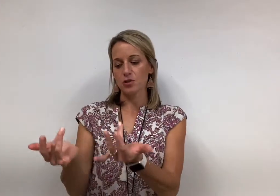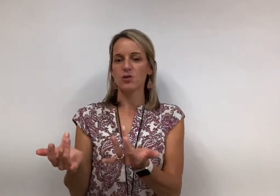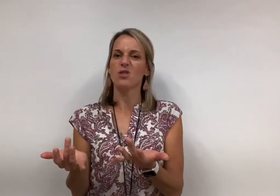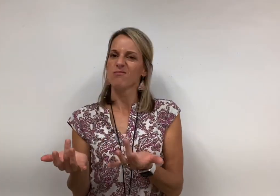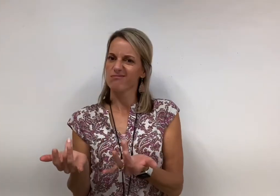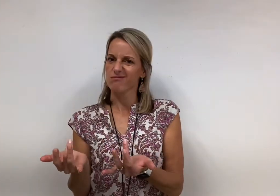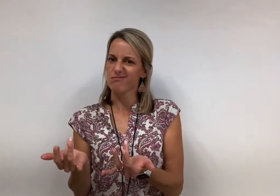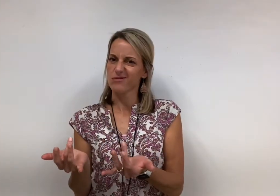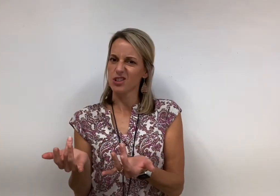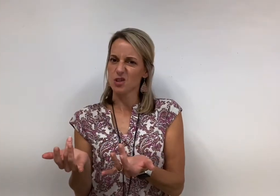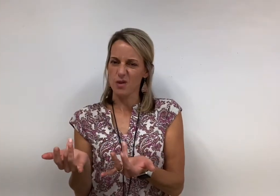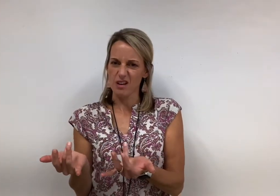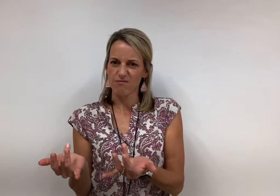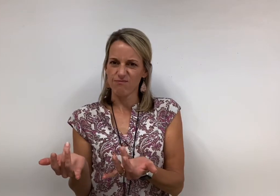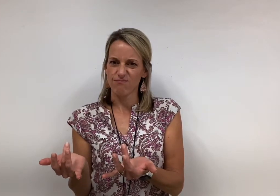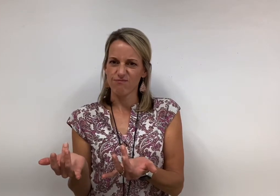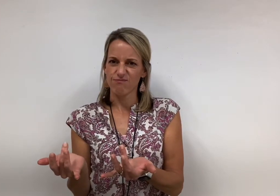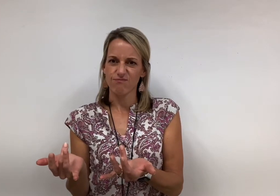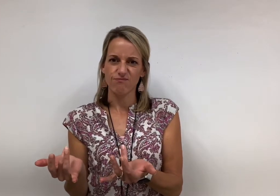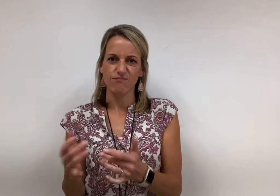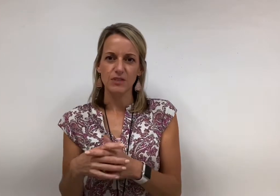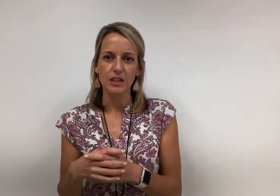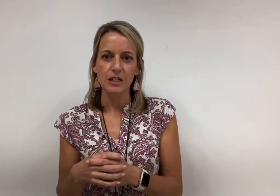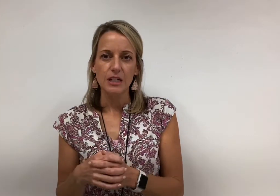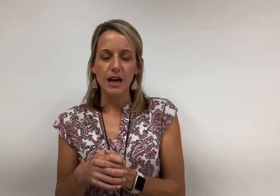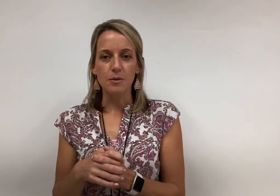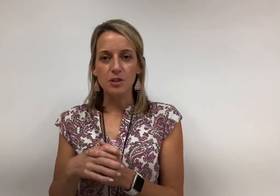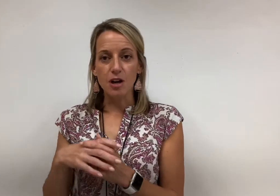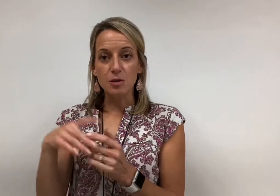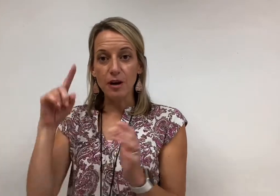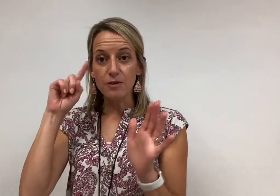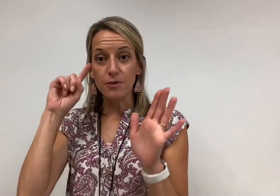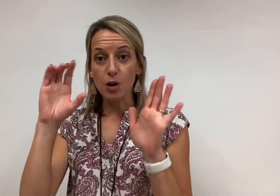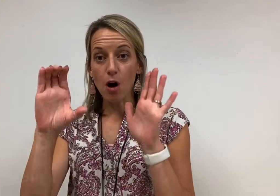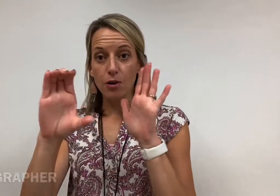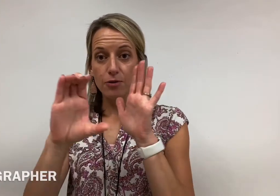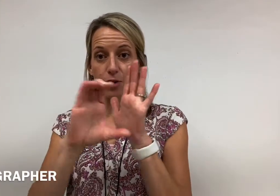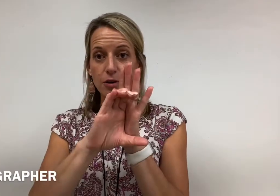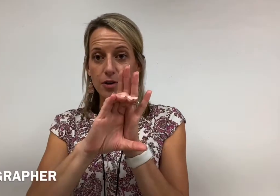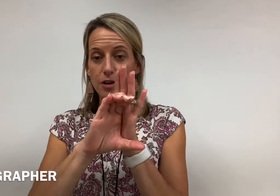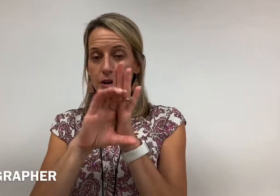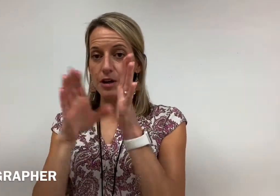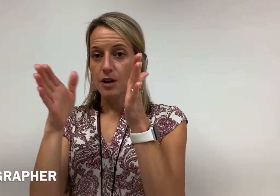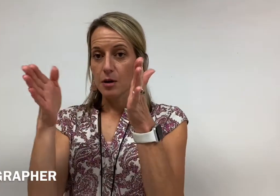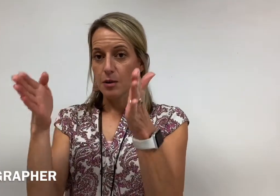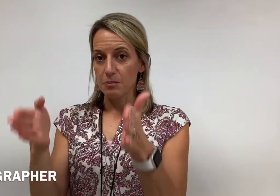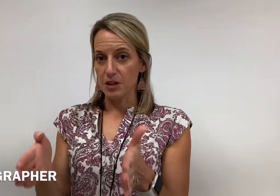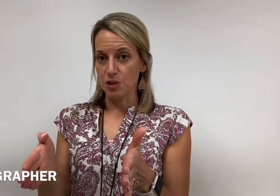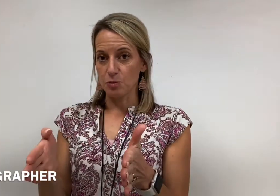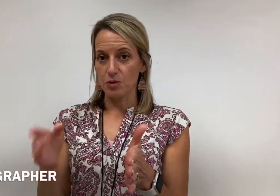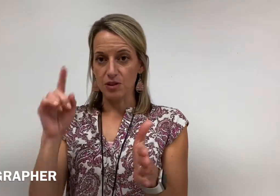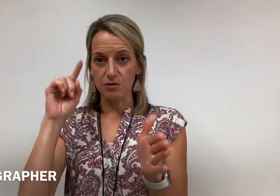or just to wait. And then we talked about a photographer, picture person, right?